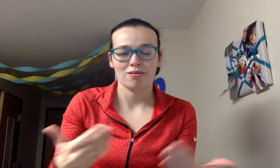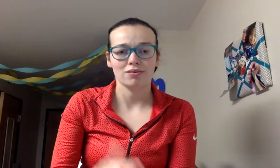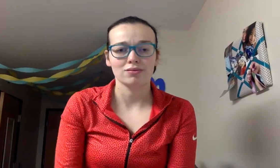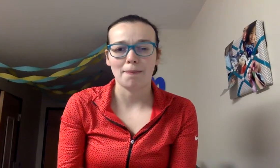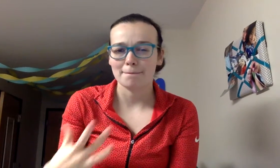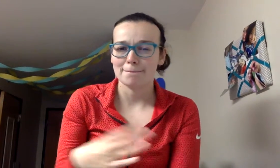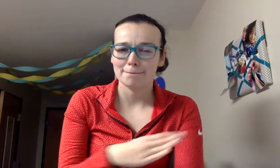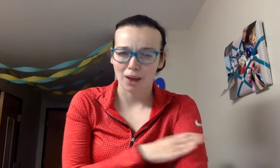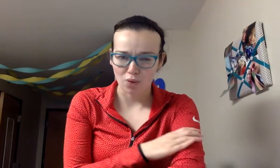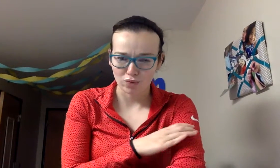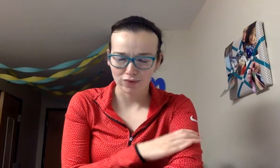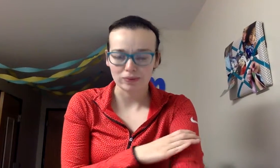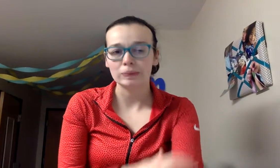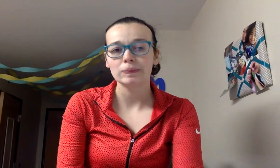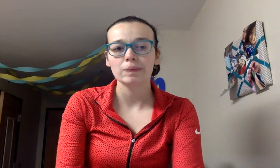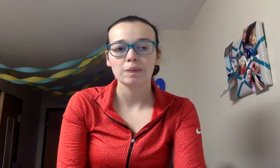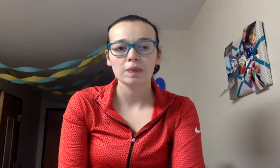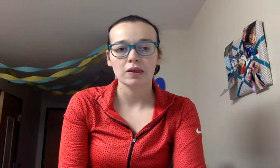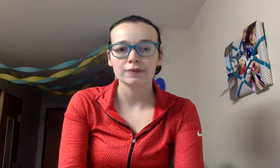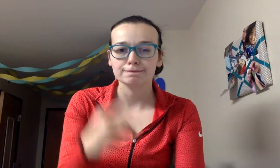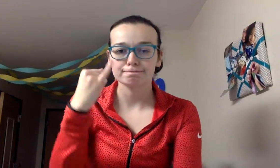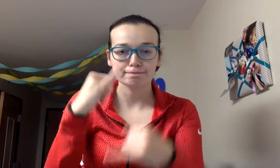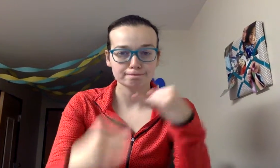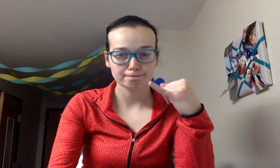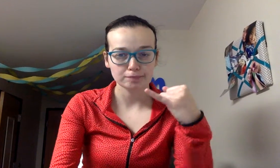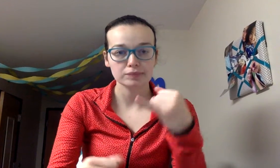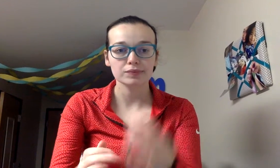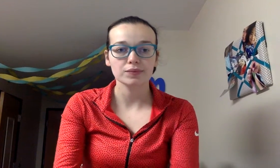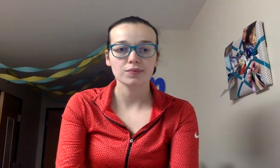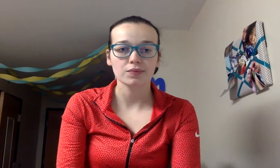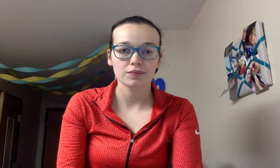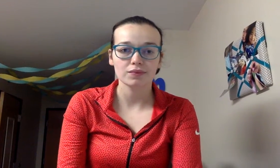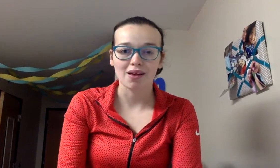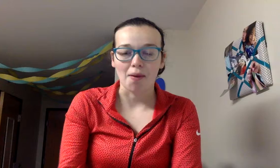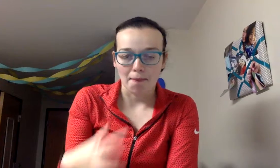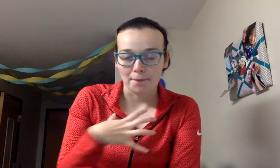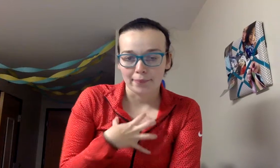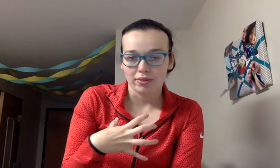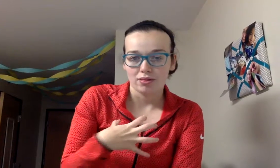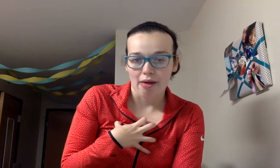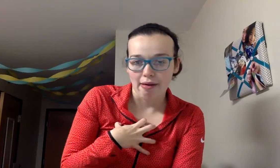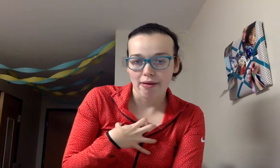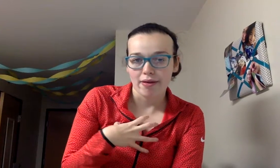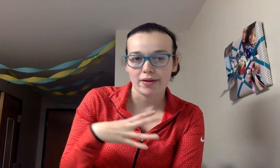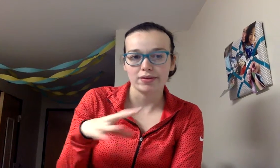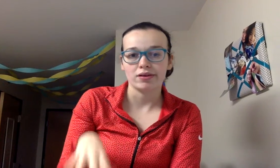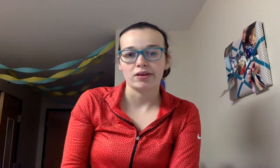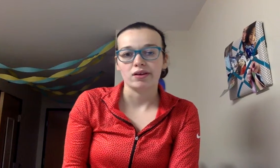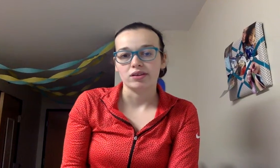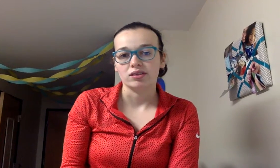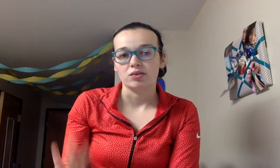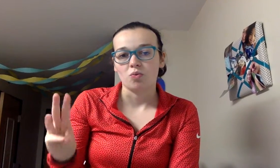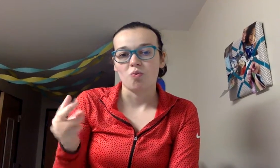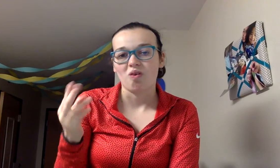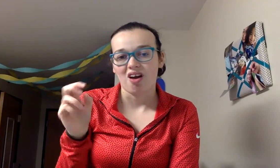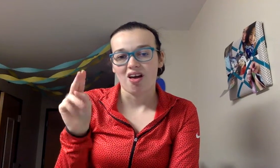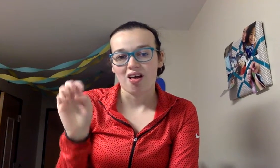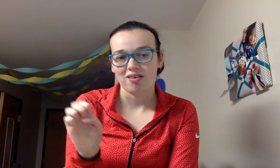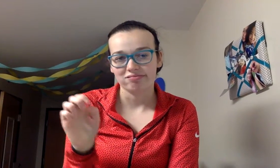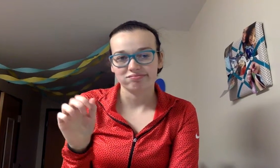And lastly, I don't think complaining and whining really solves the problem. This is Jackie Robinson, first black